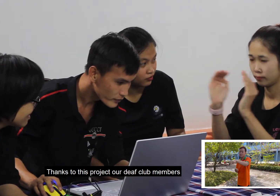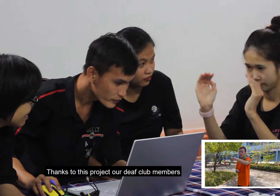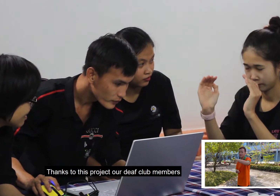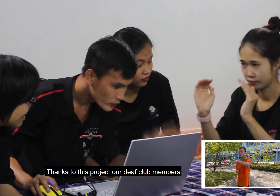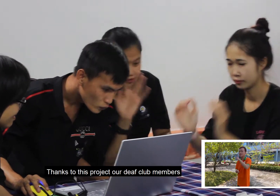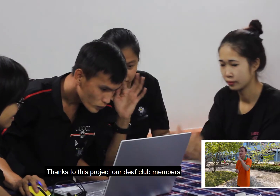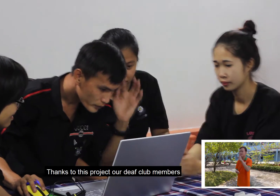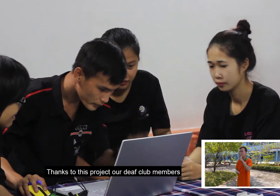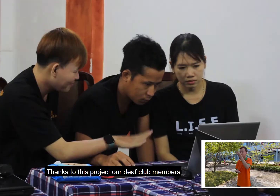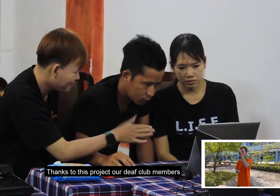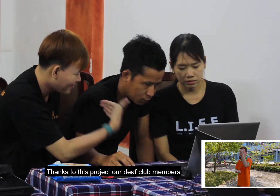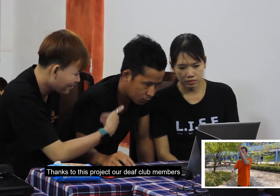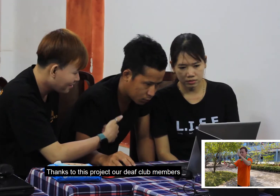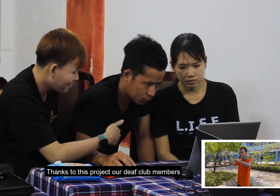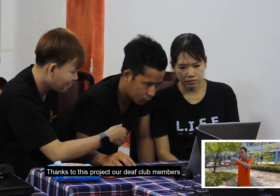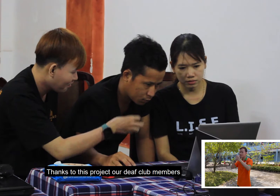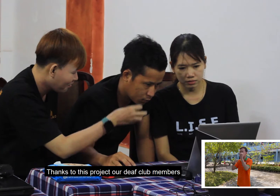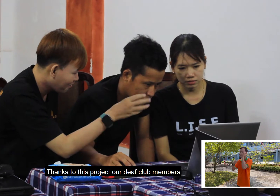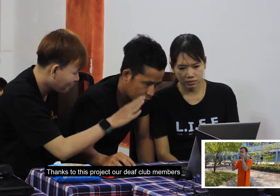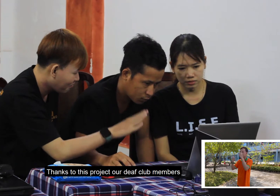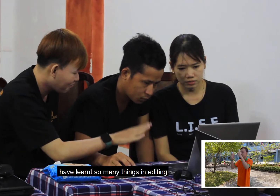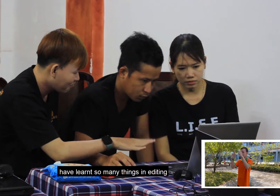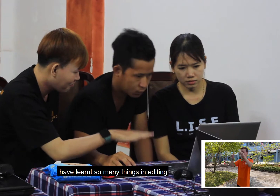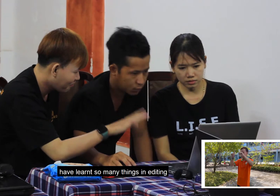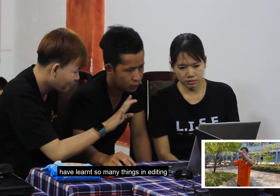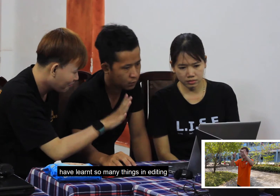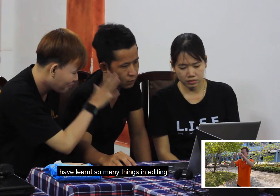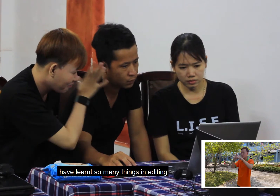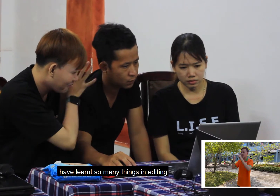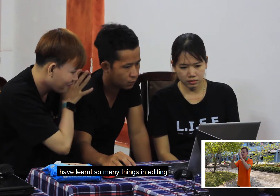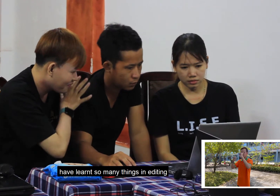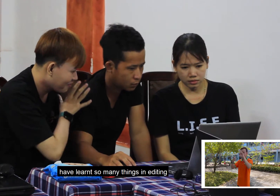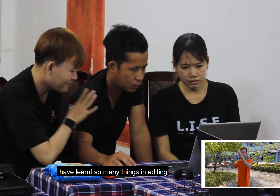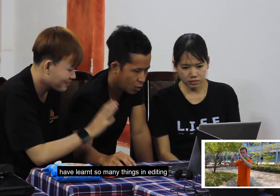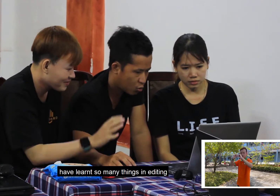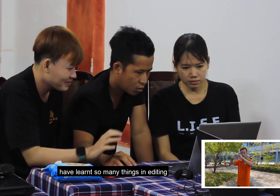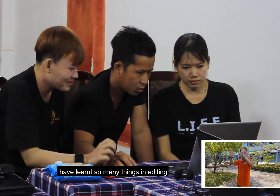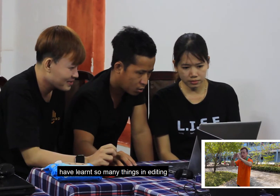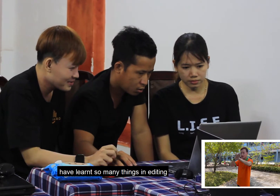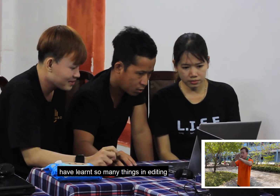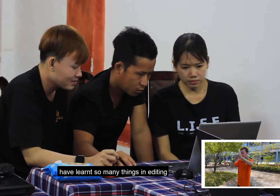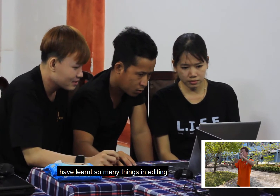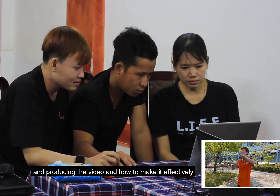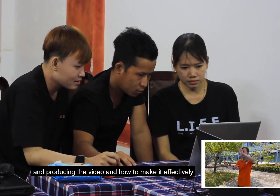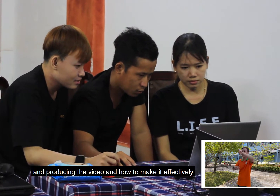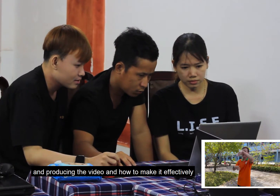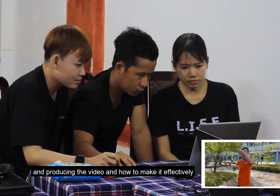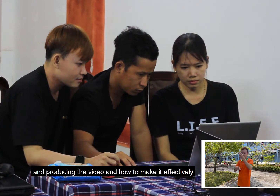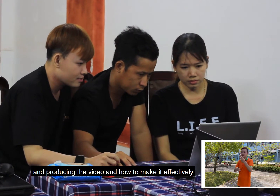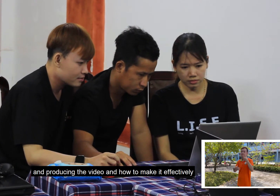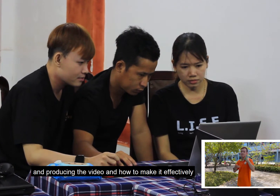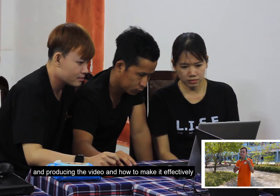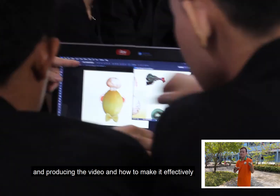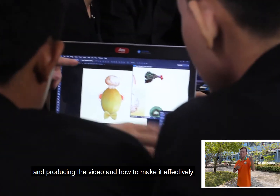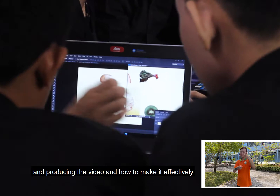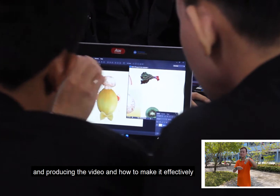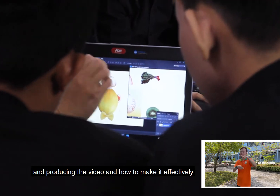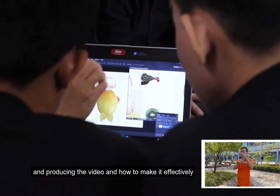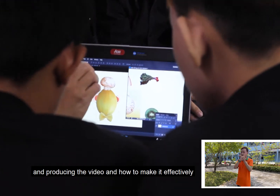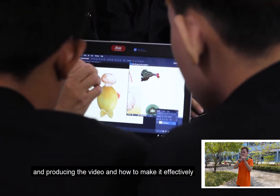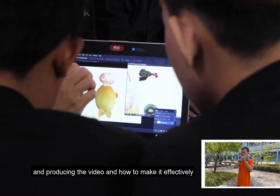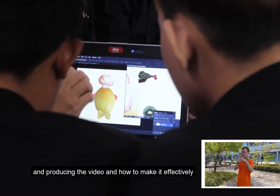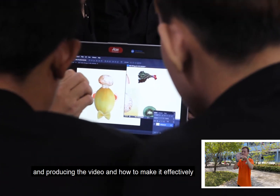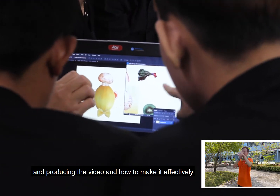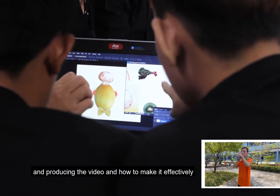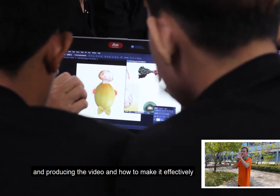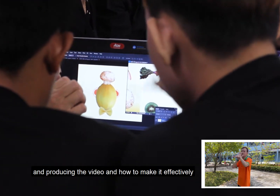Thanks to this project, our Deaf Club members have learned so many things in editing and producing the video, how to